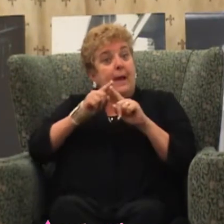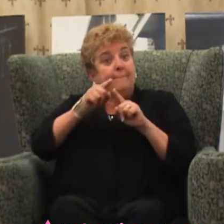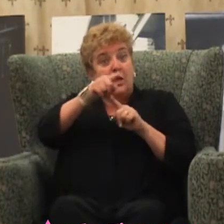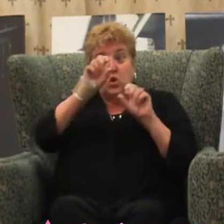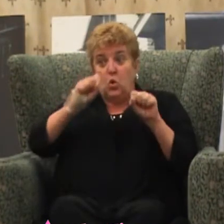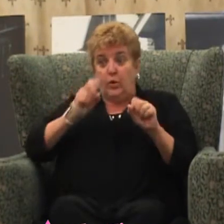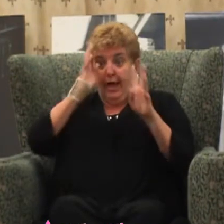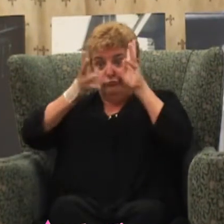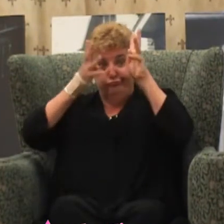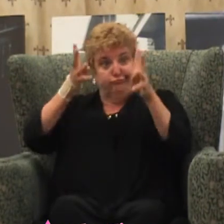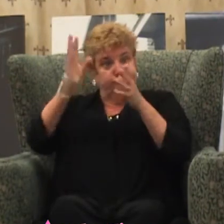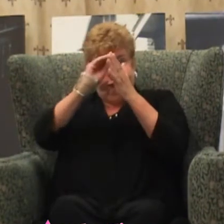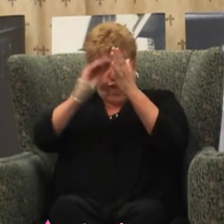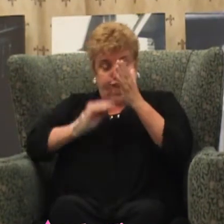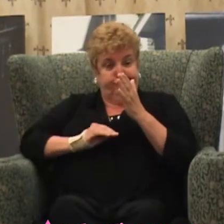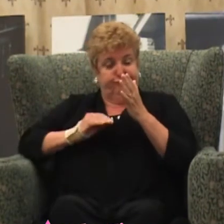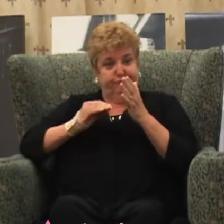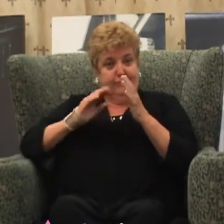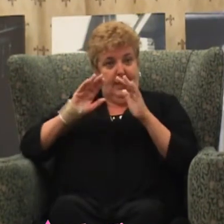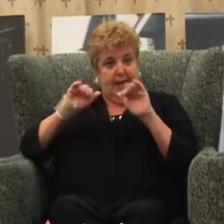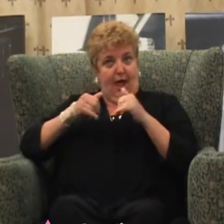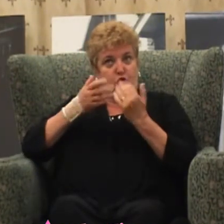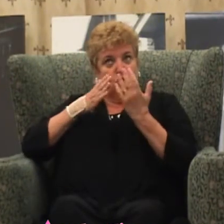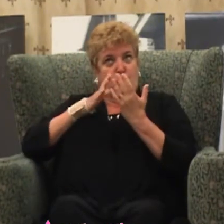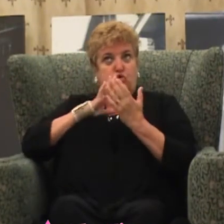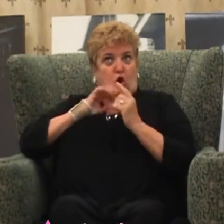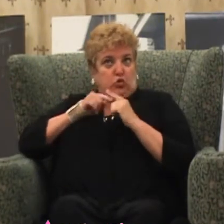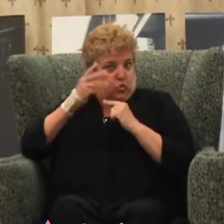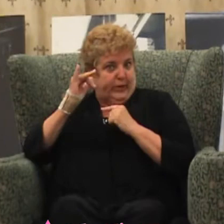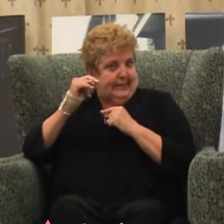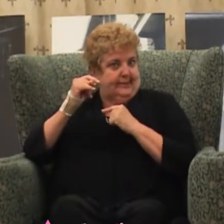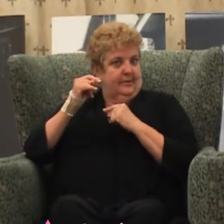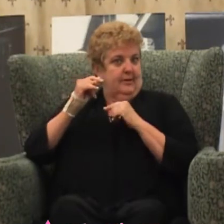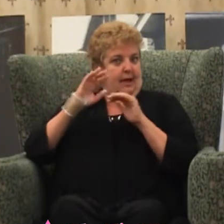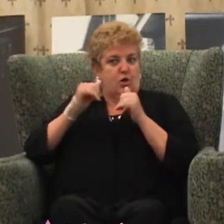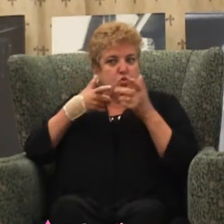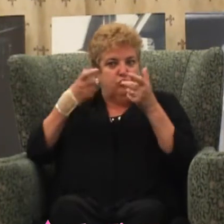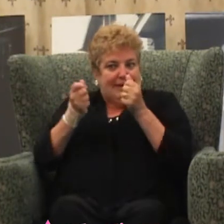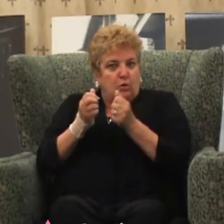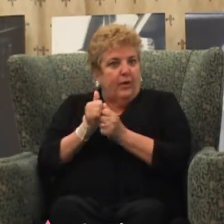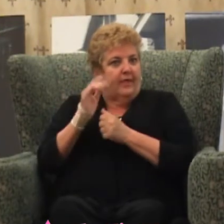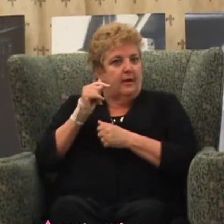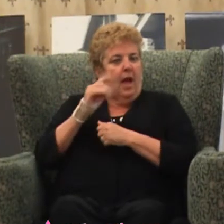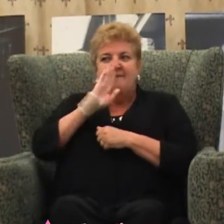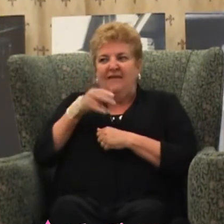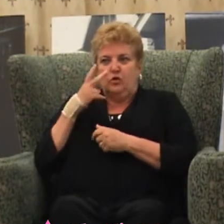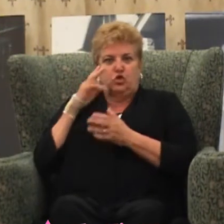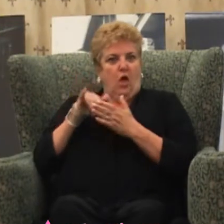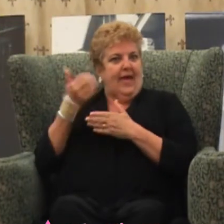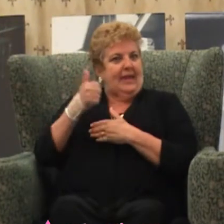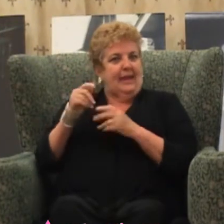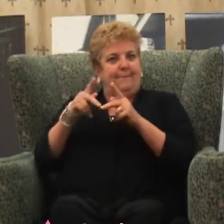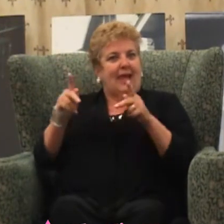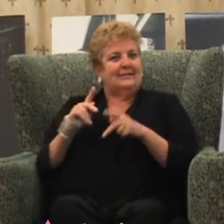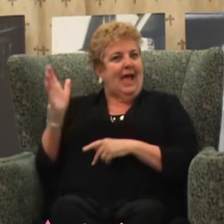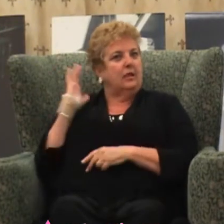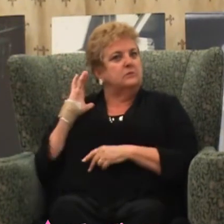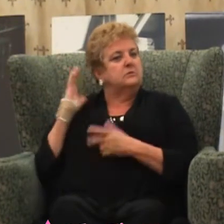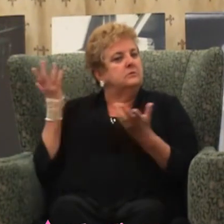is and how you address it. And I never saw that anyplace else. And it got my attention. I didn't have an epiphany when